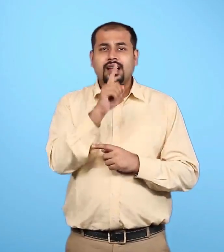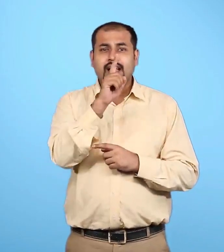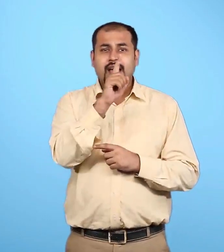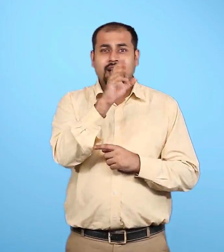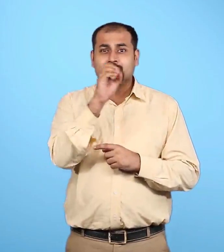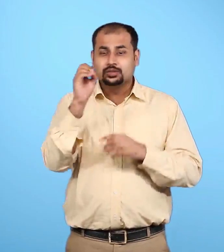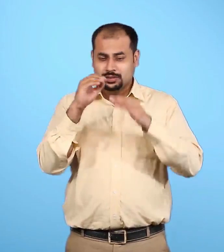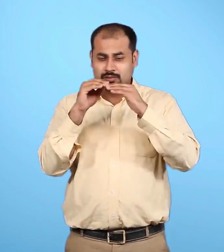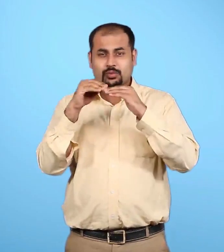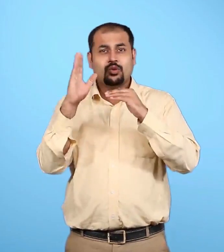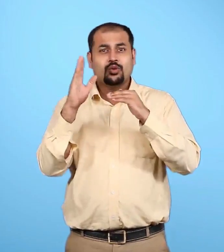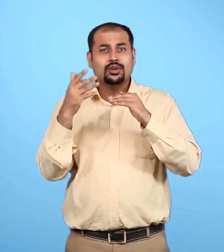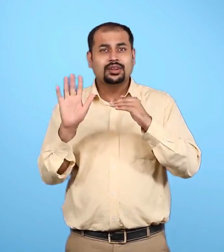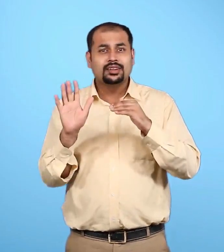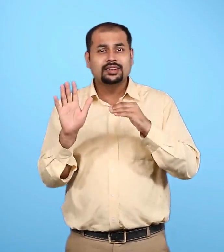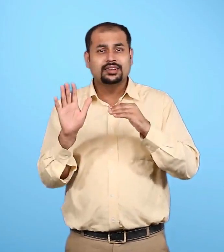is more than 100 years old.